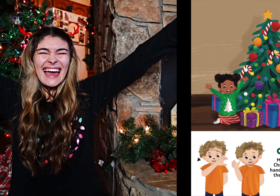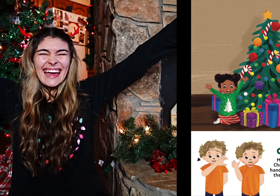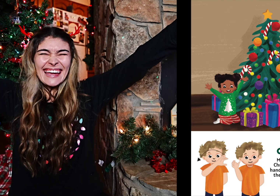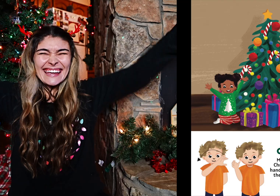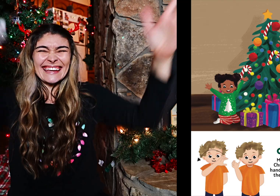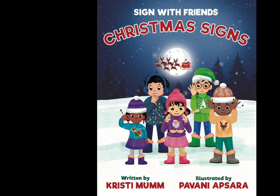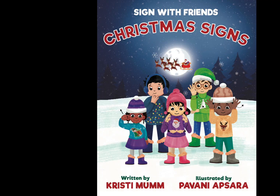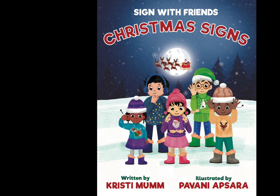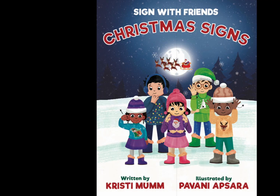Yay!